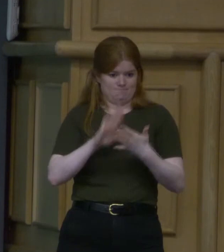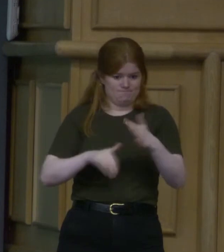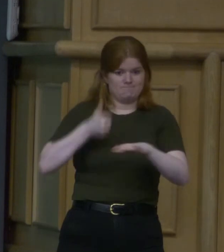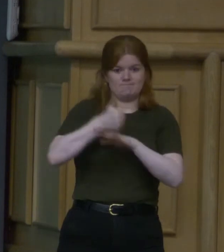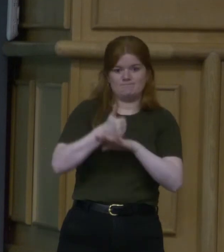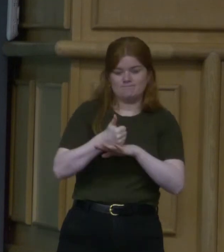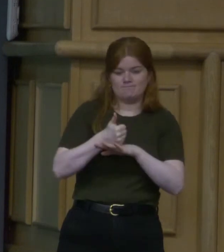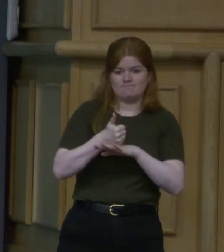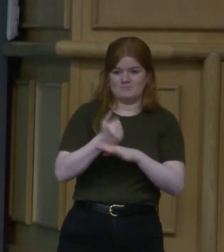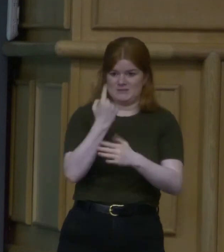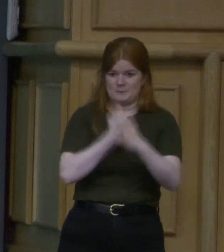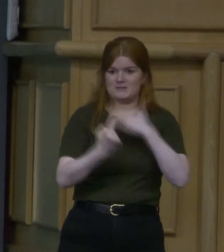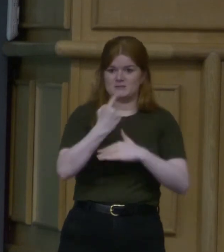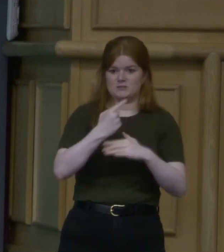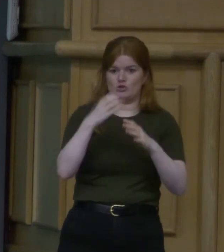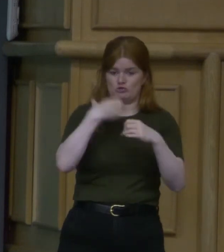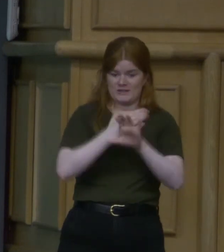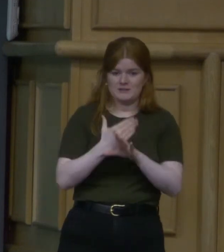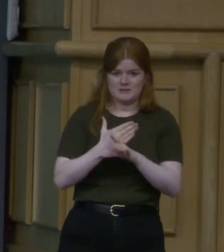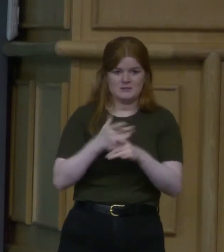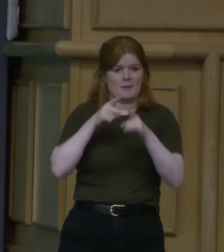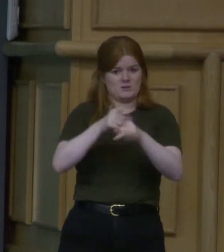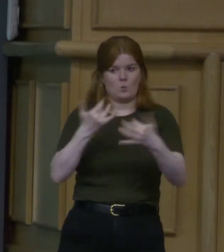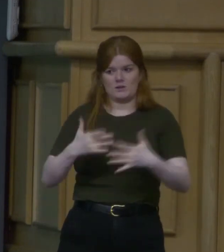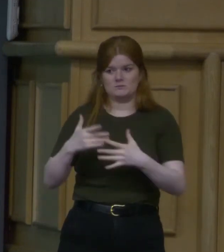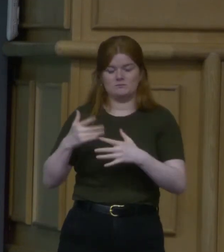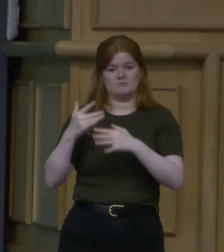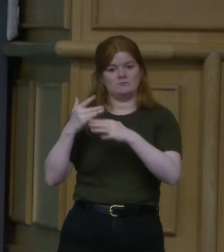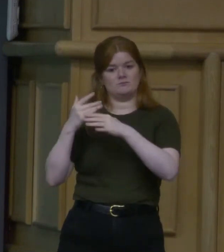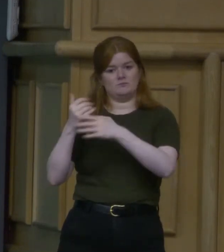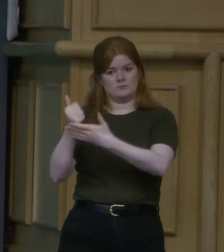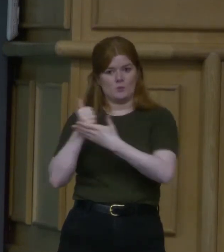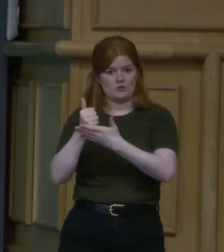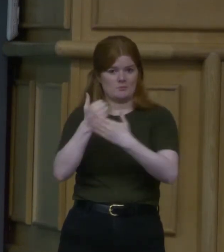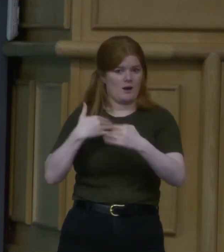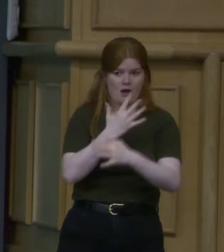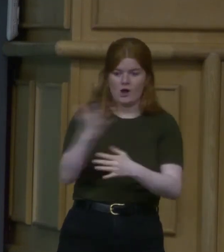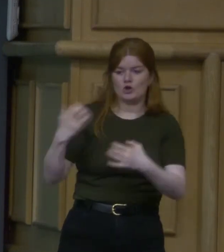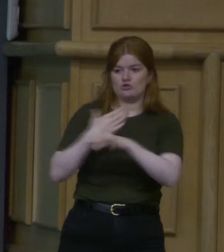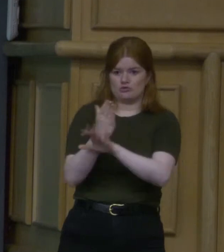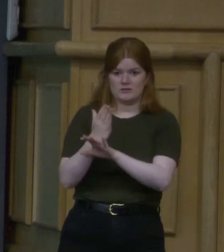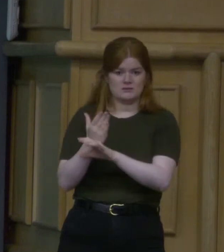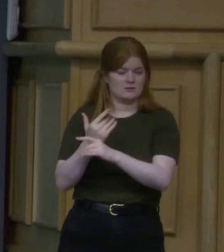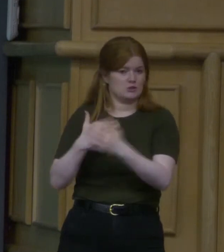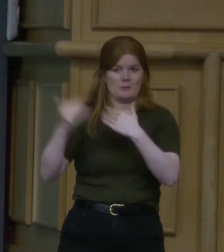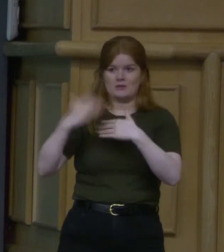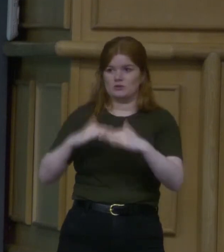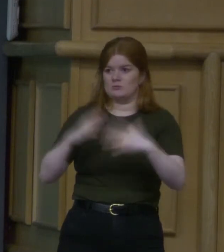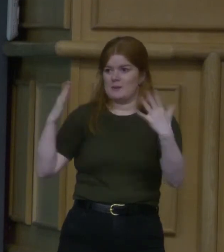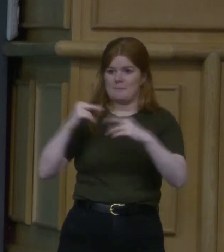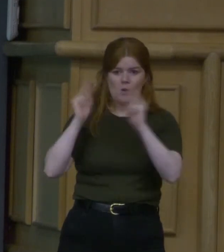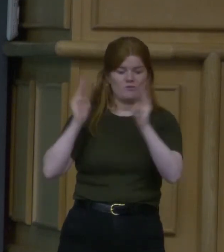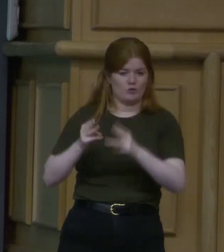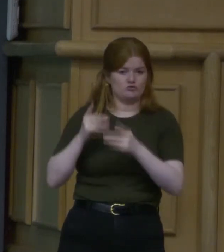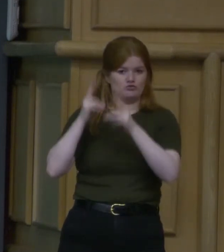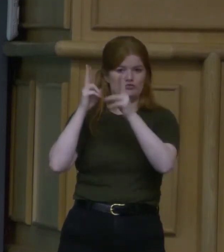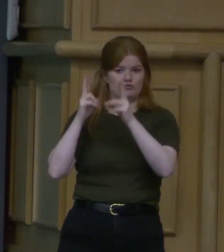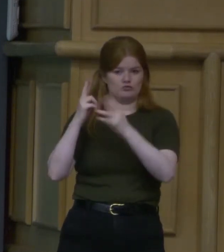relies on the compliance by all nations, however large and powerful, with the rules-based international